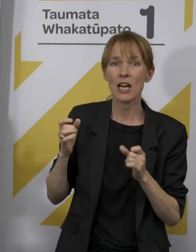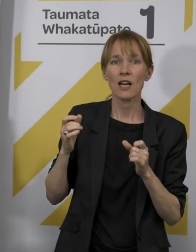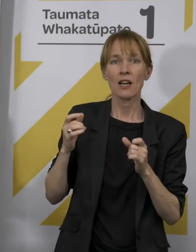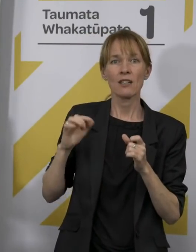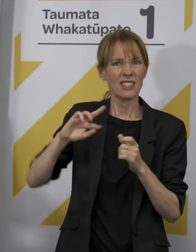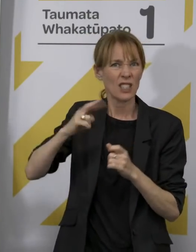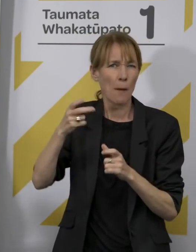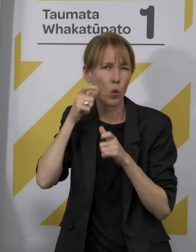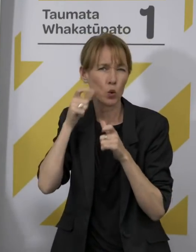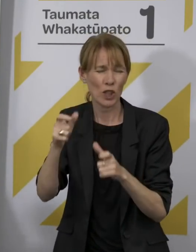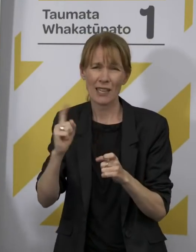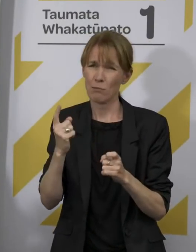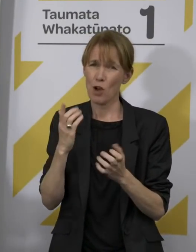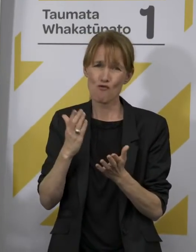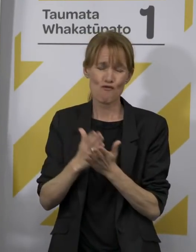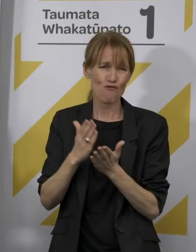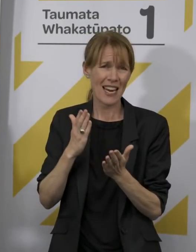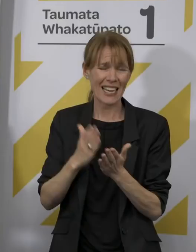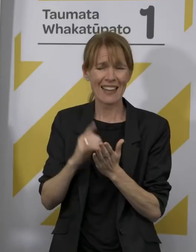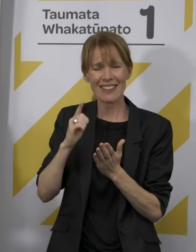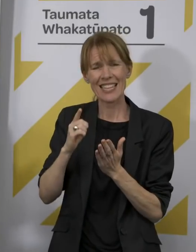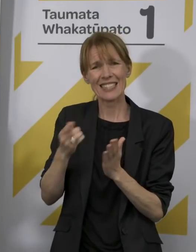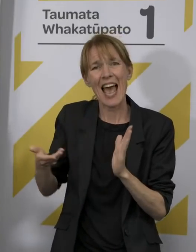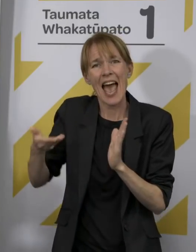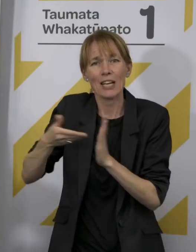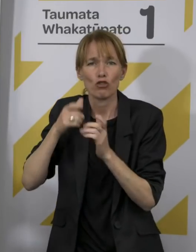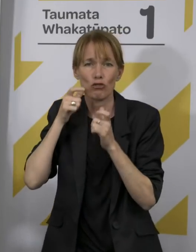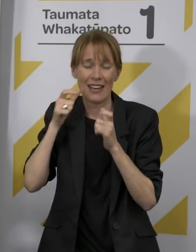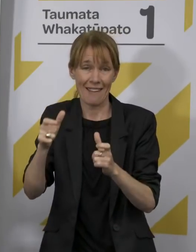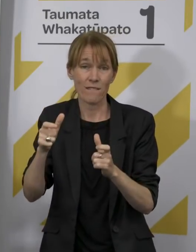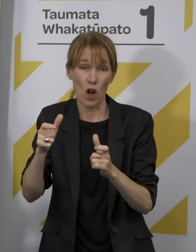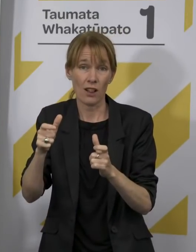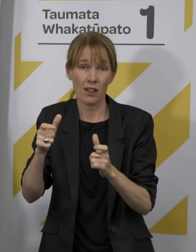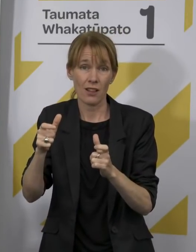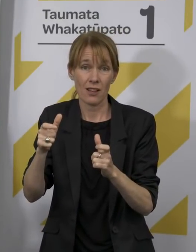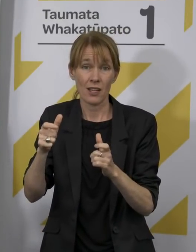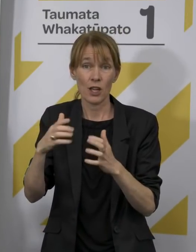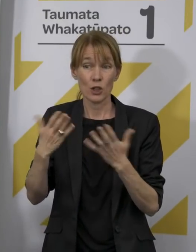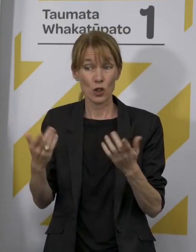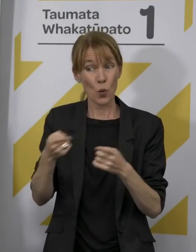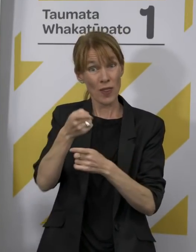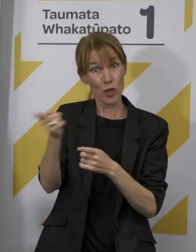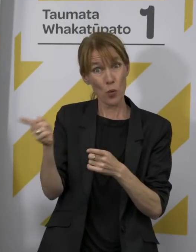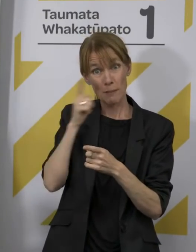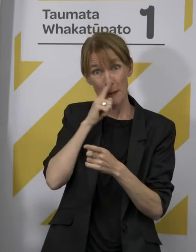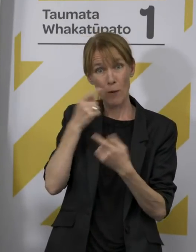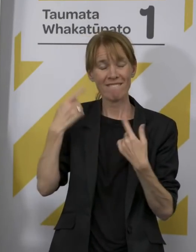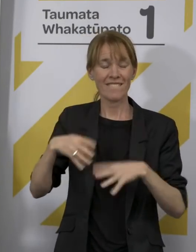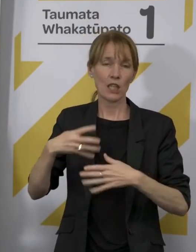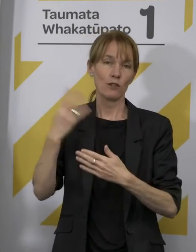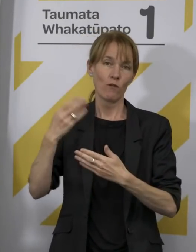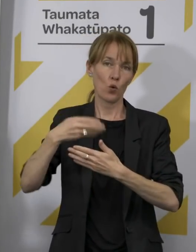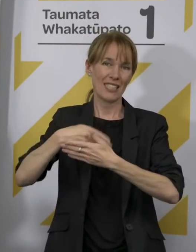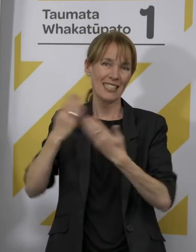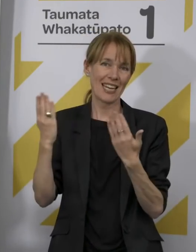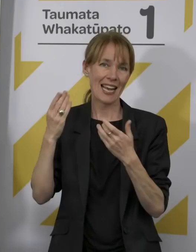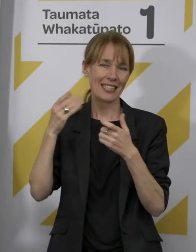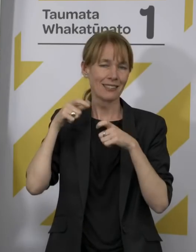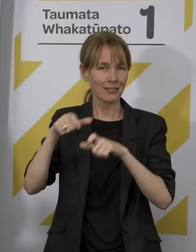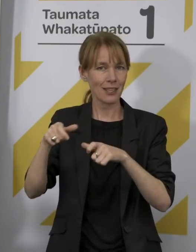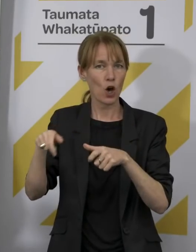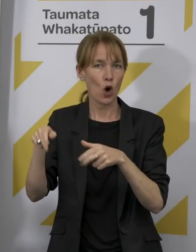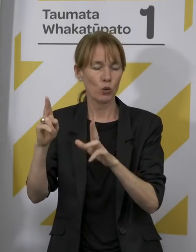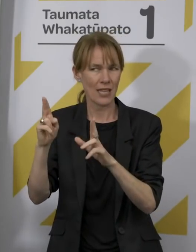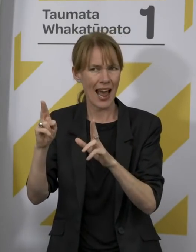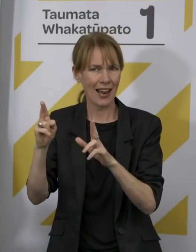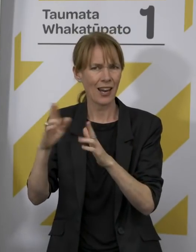this is an extra precautionary measure, remembering that the latter group, everyone had done the 14 days managed isolation. I'm